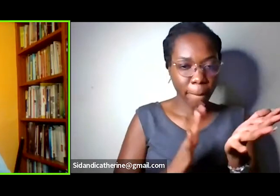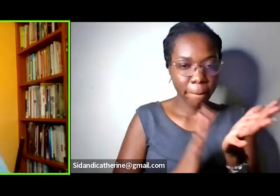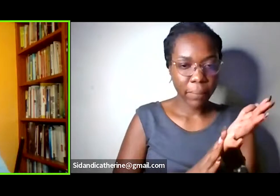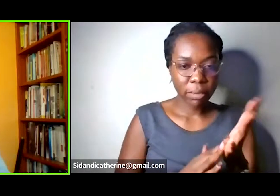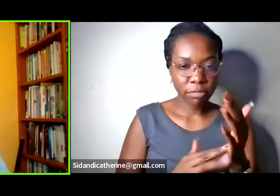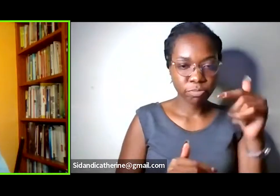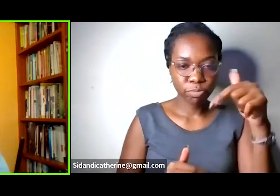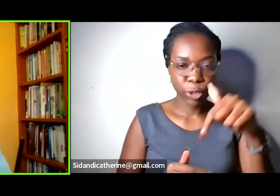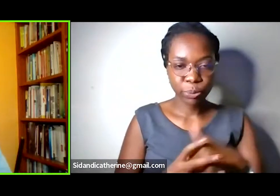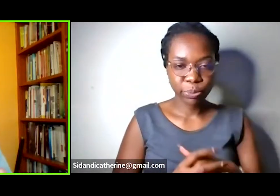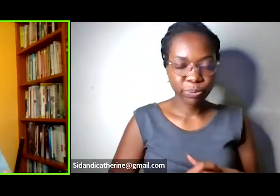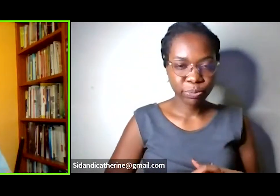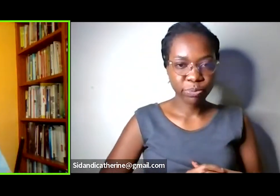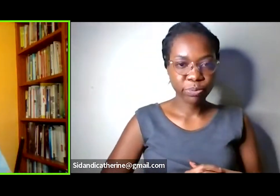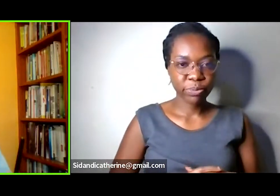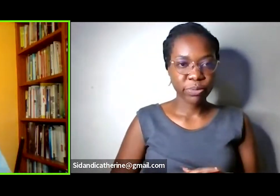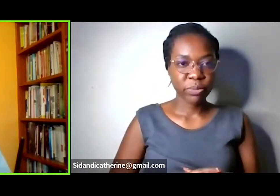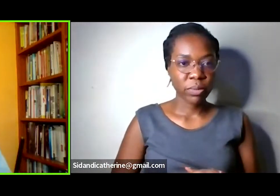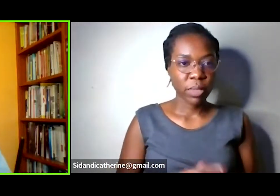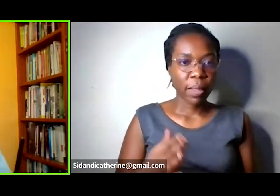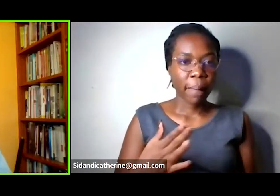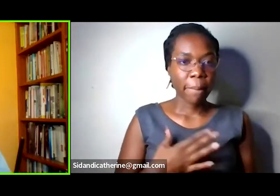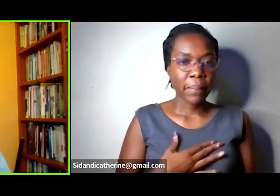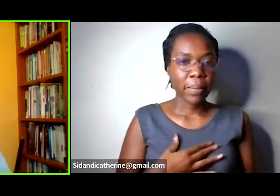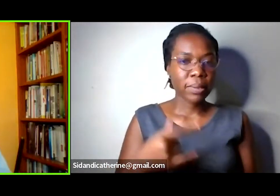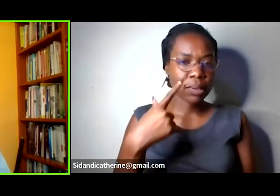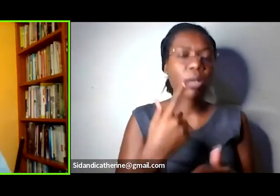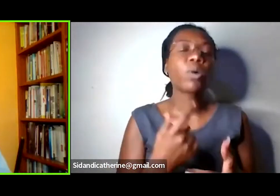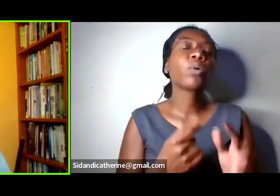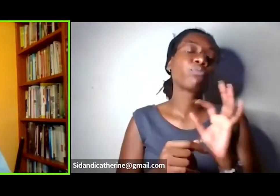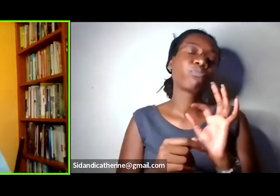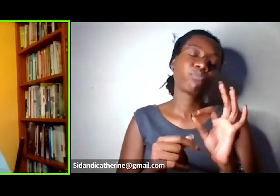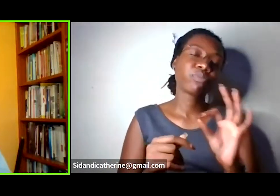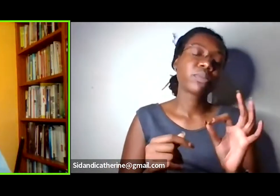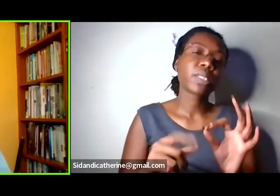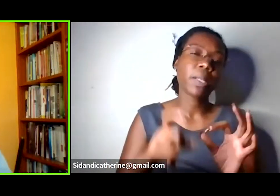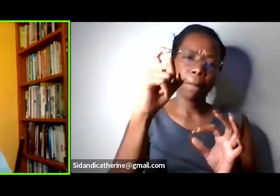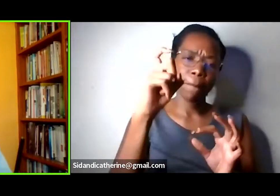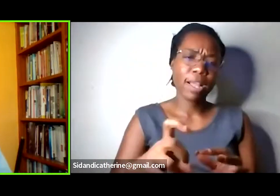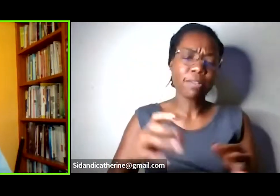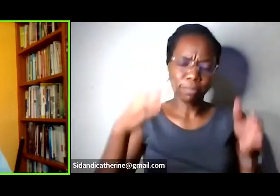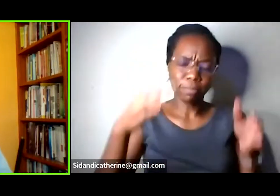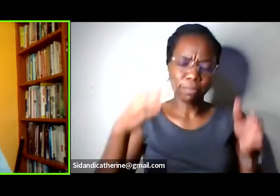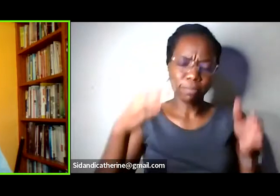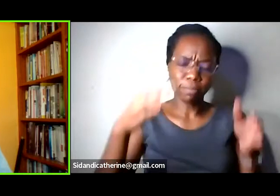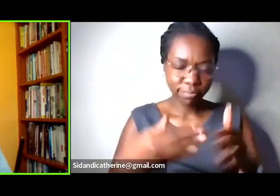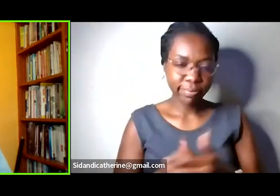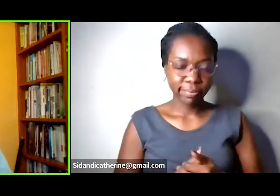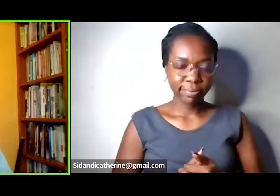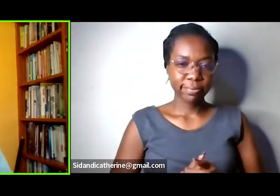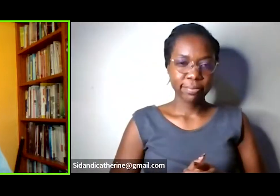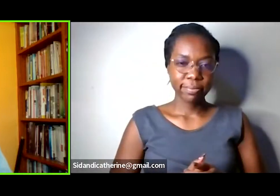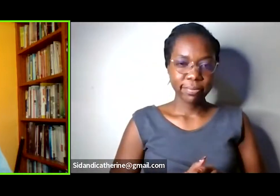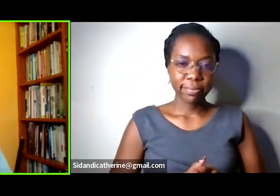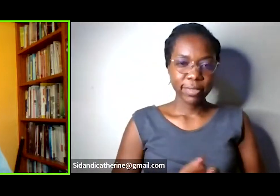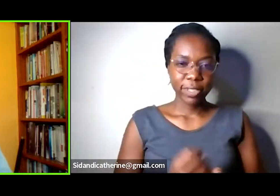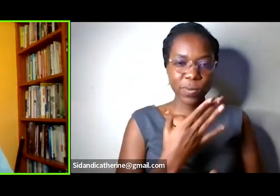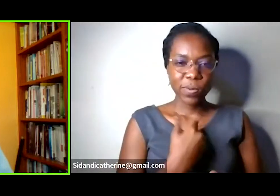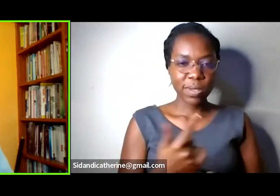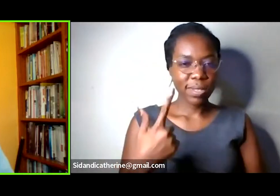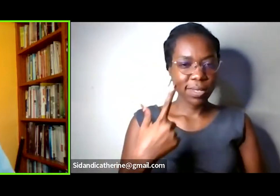providers. You want to speak to one person. You can have many conversations, but you want to be speaking to one person.